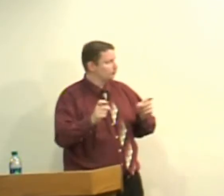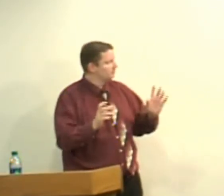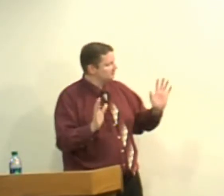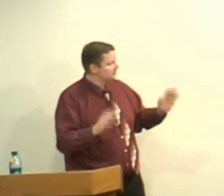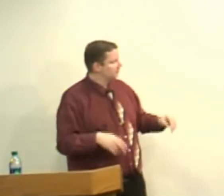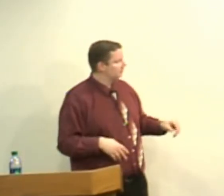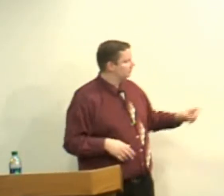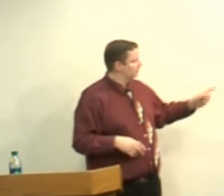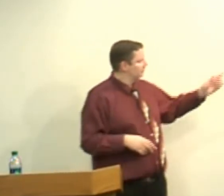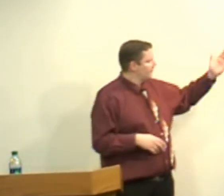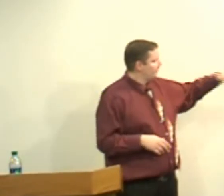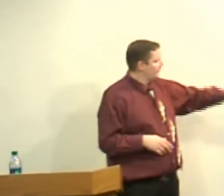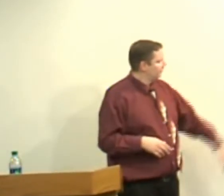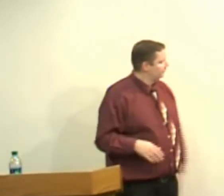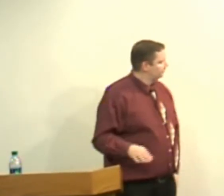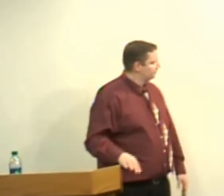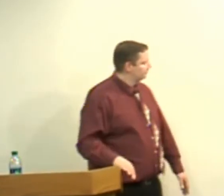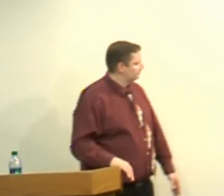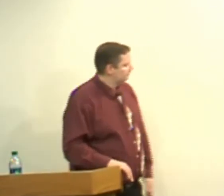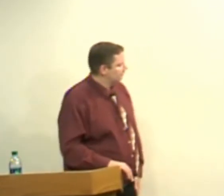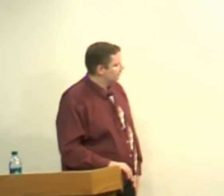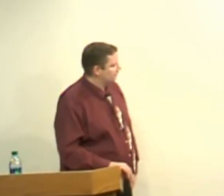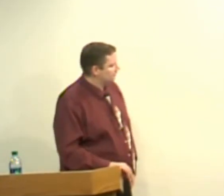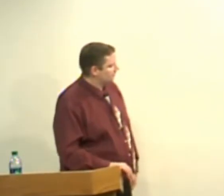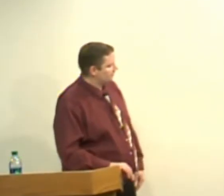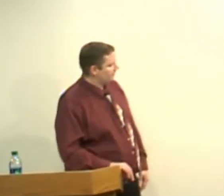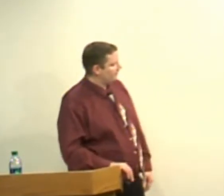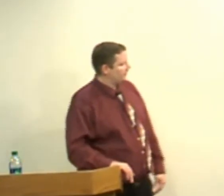To think of these things. To make good judgment as to what we are going to do.